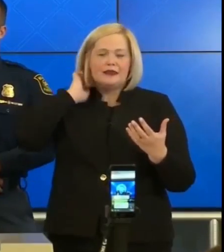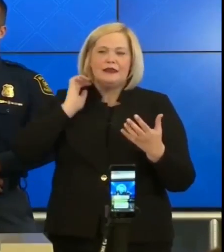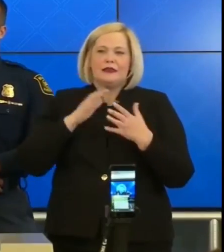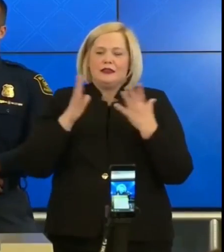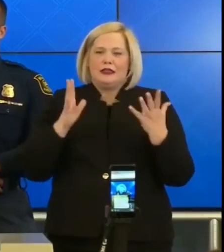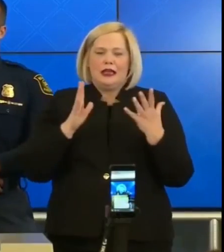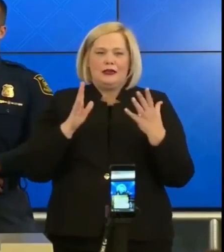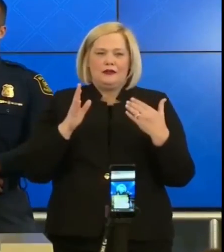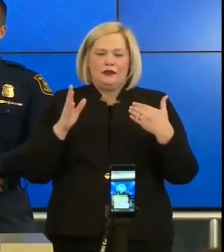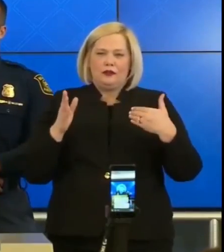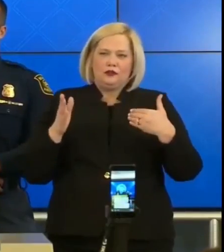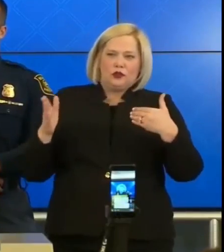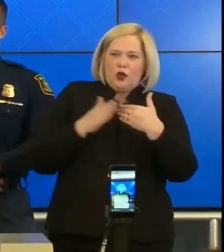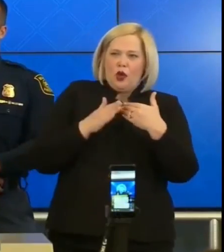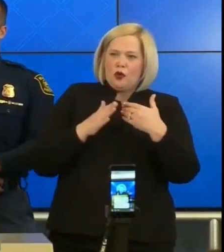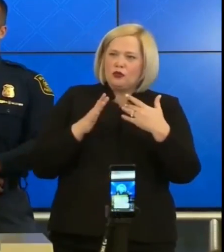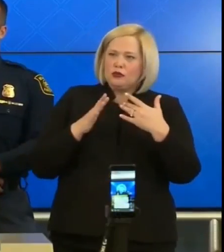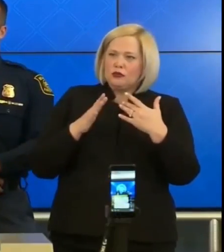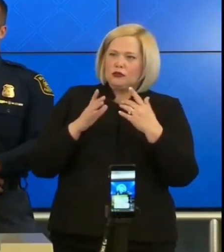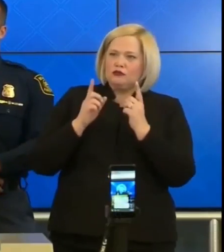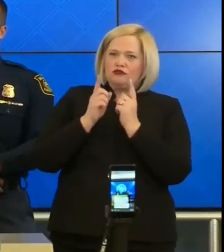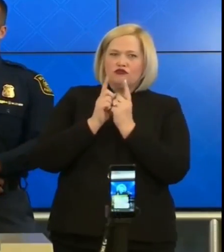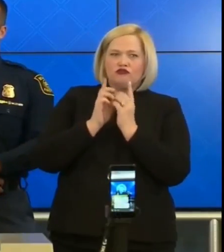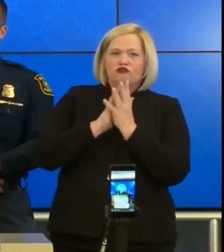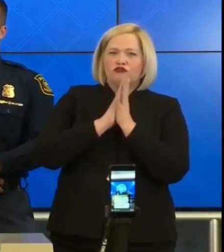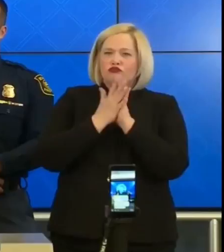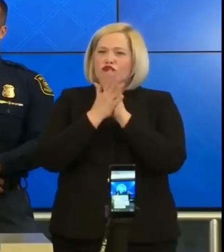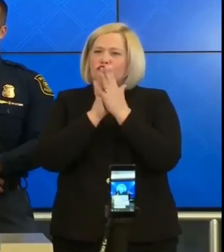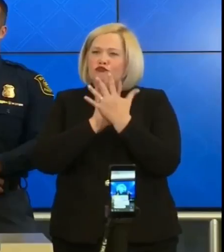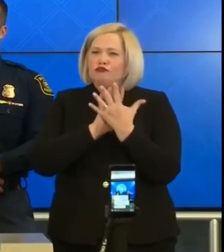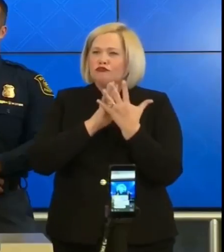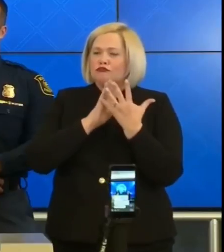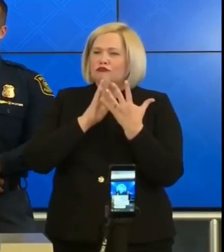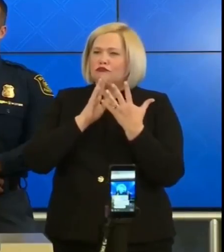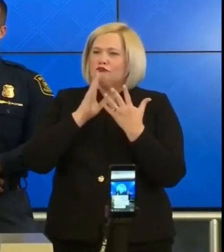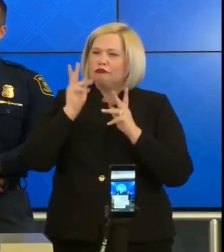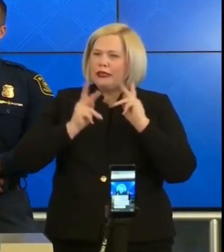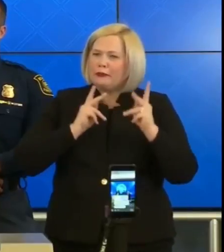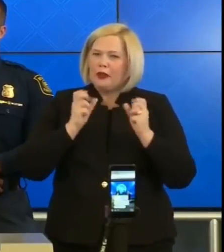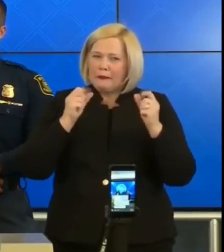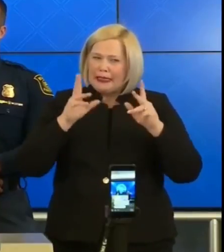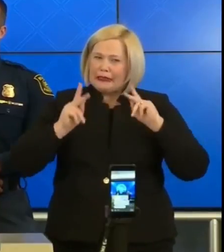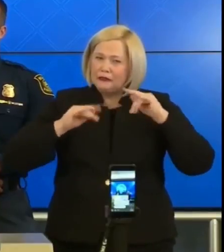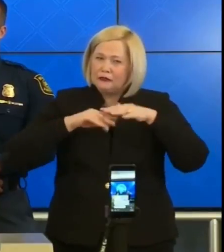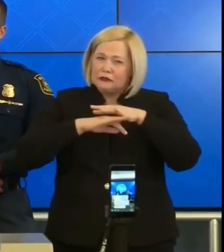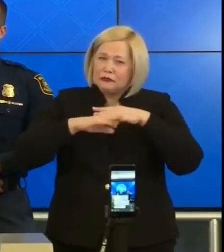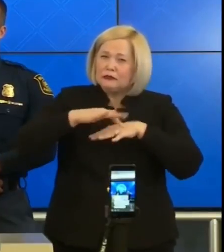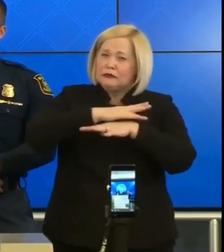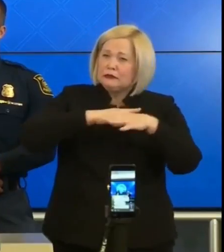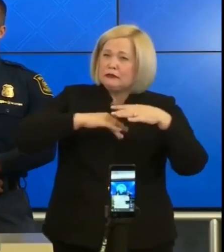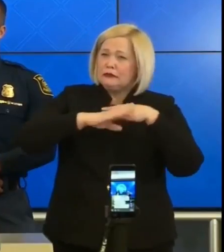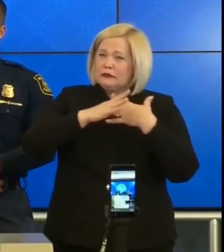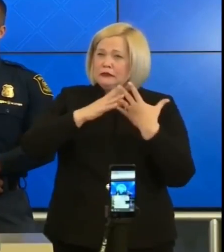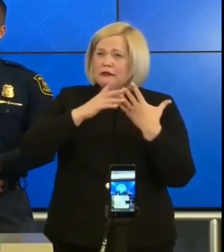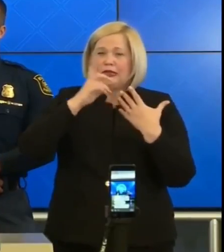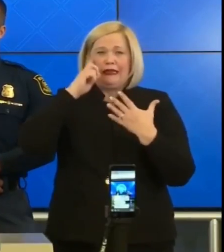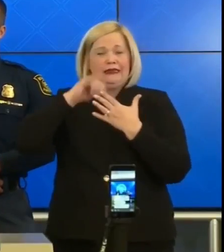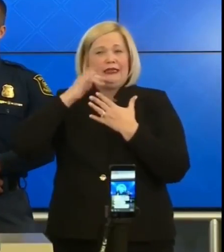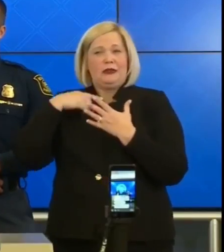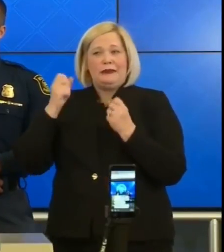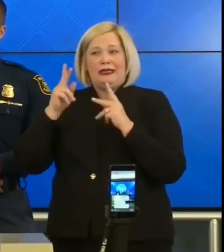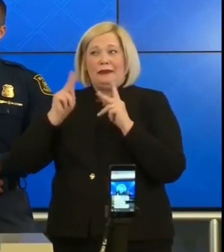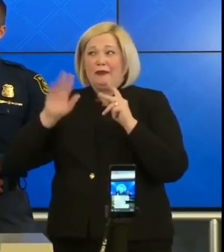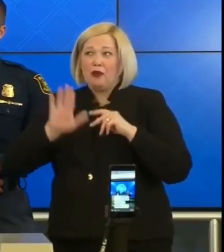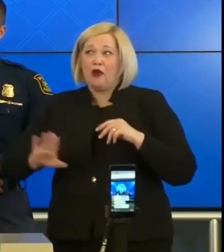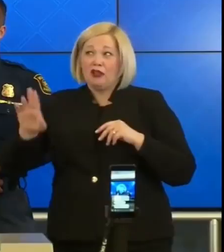close contact in a casino, and I think that's why it's front and center in a lot of conversations that are happening across the country. It is